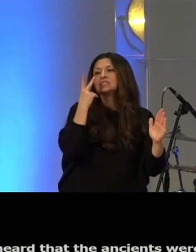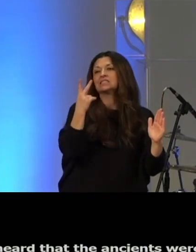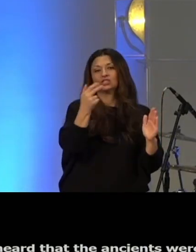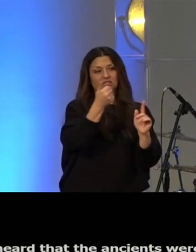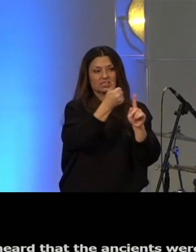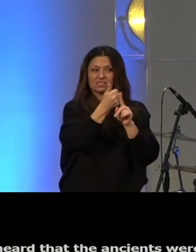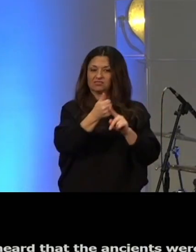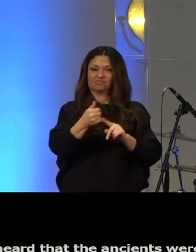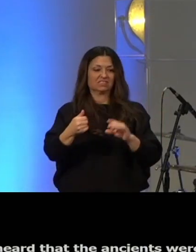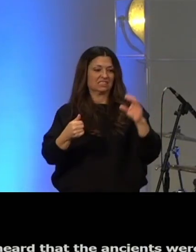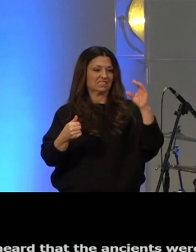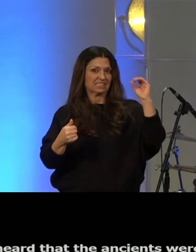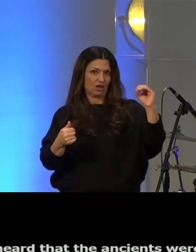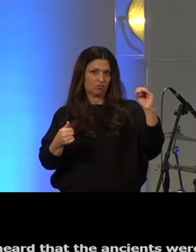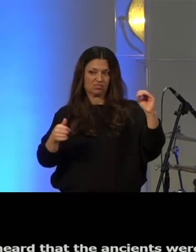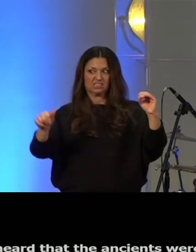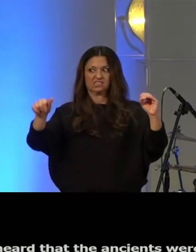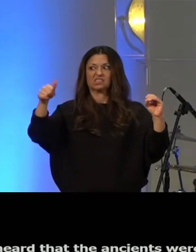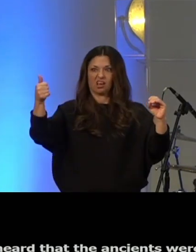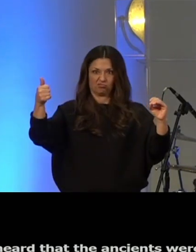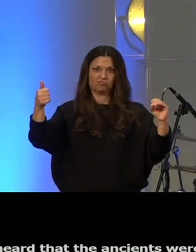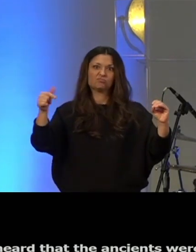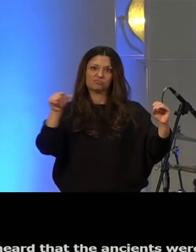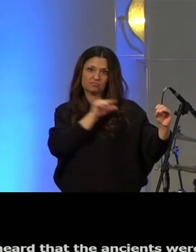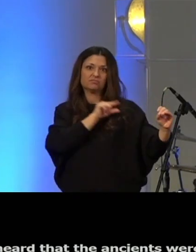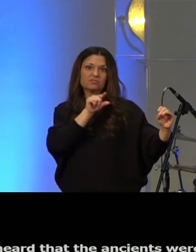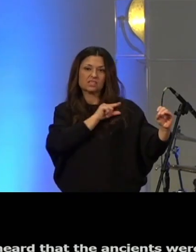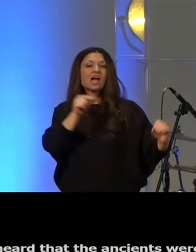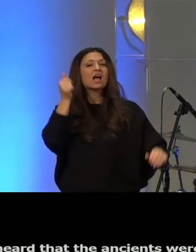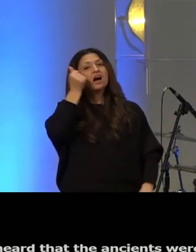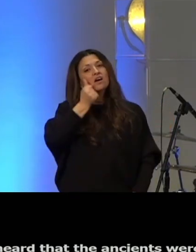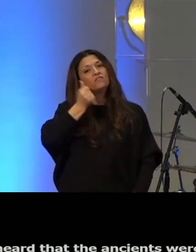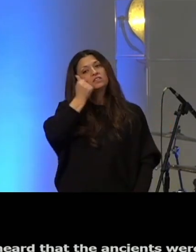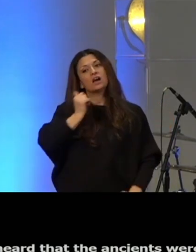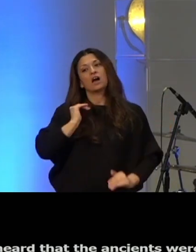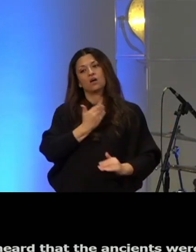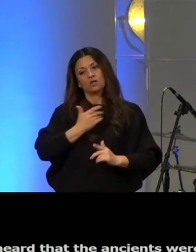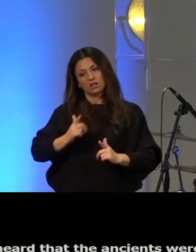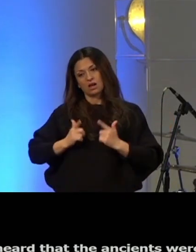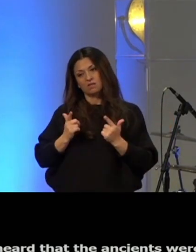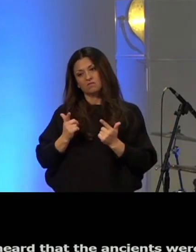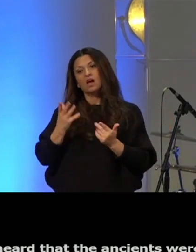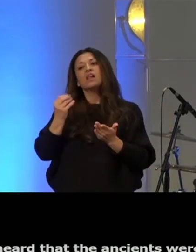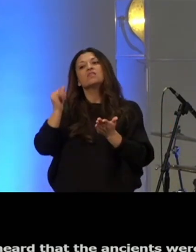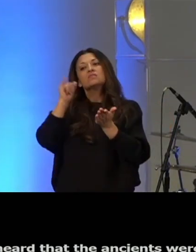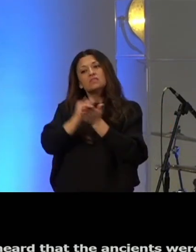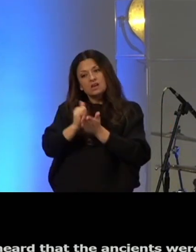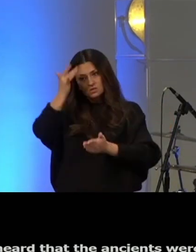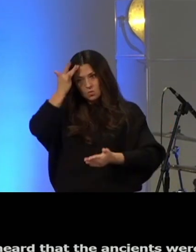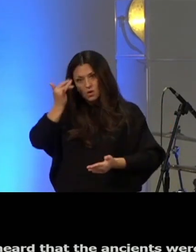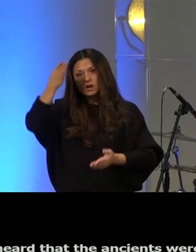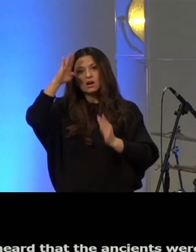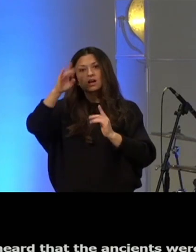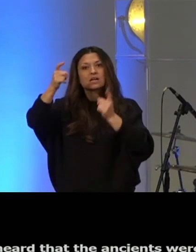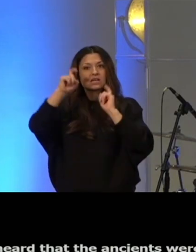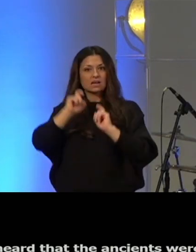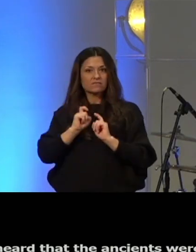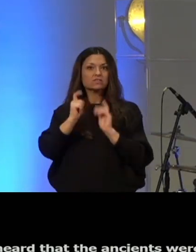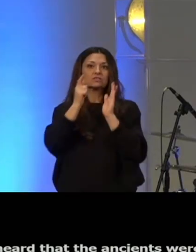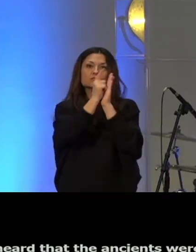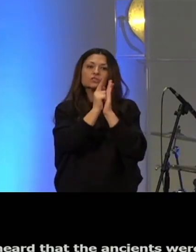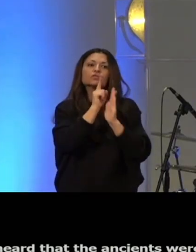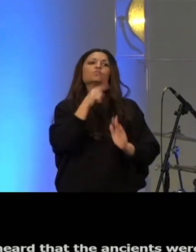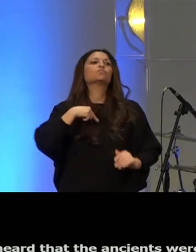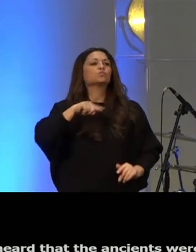0-fers. We are 0 for 10 every day of our life. And that's why God gave us the law, so that we